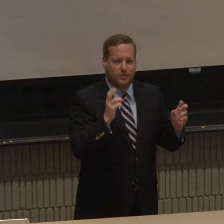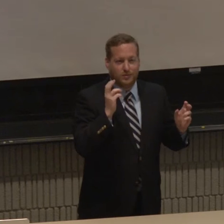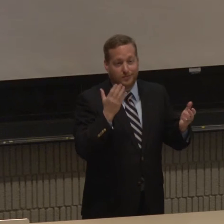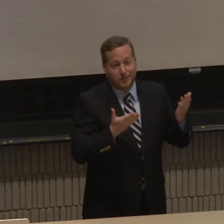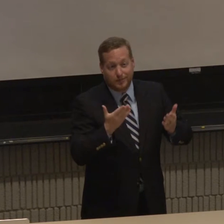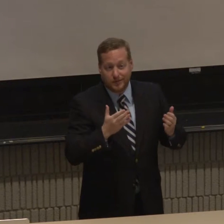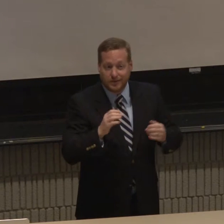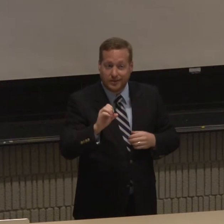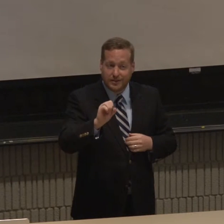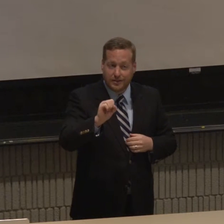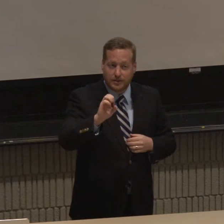of fluency.